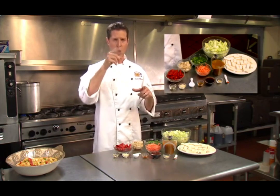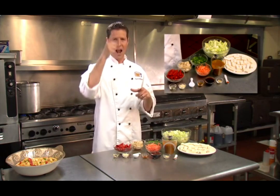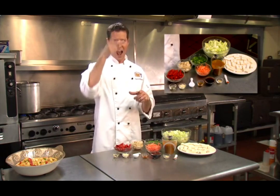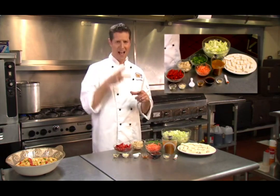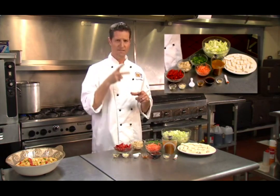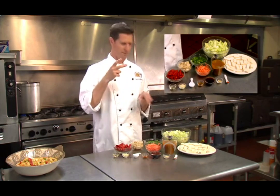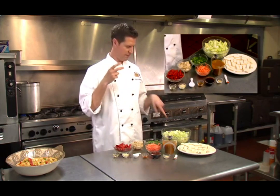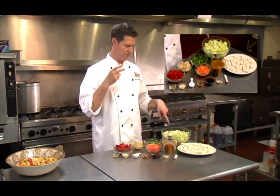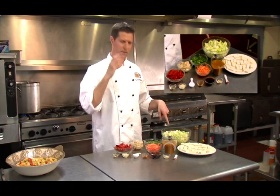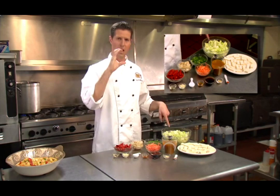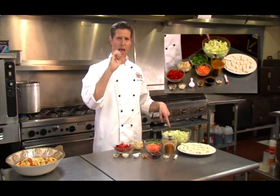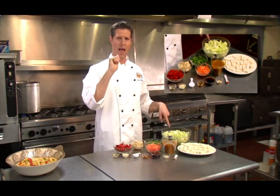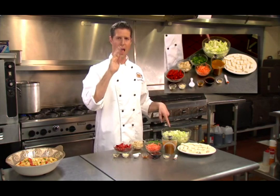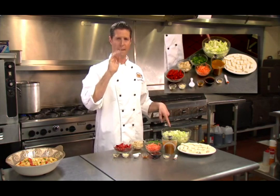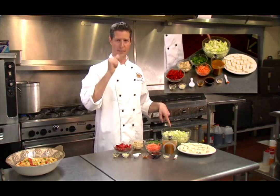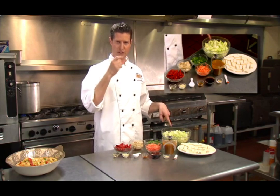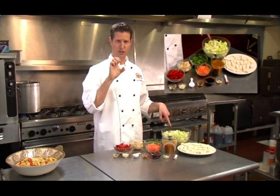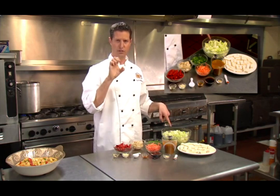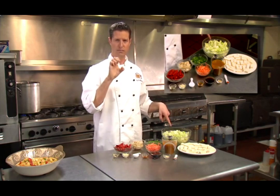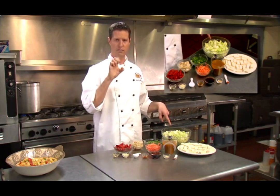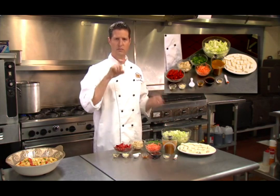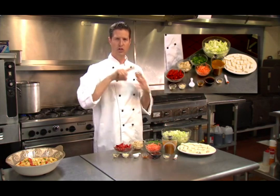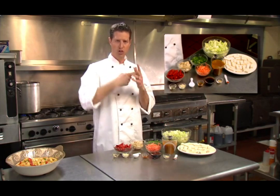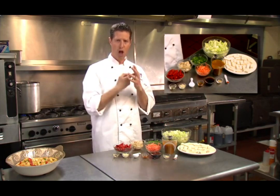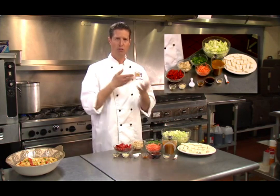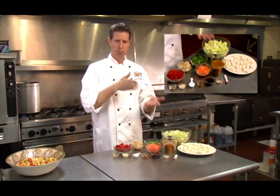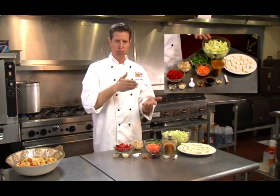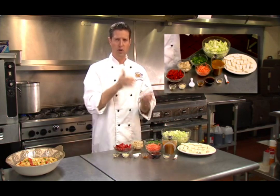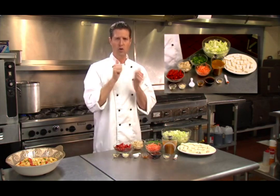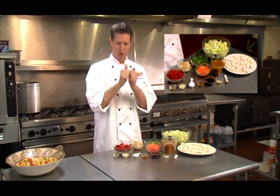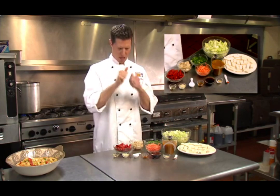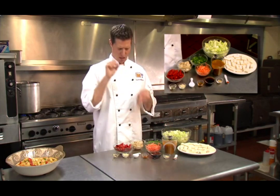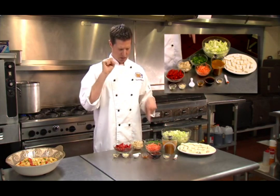Cook half the cabbage with the scallions and garlic.